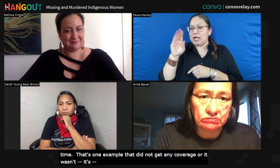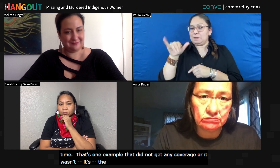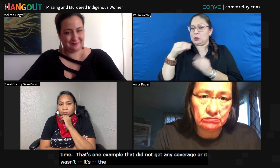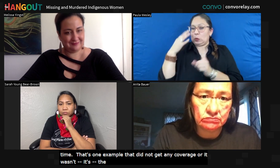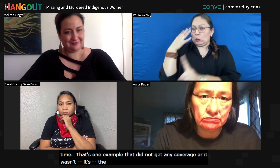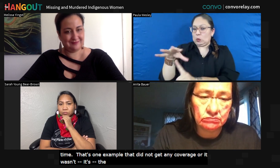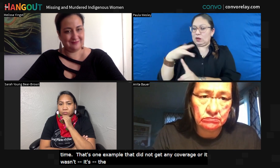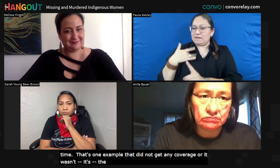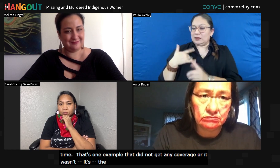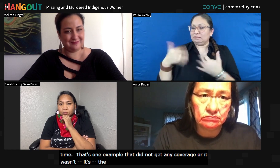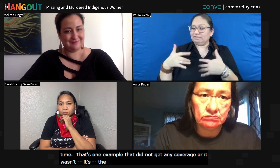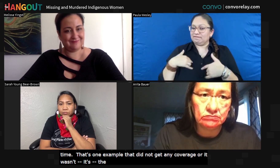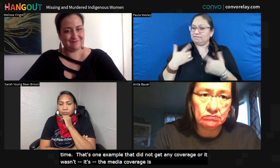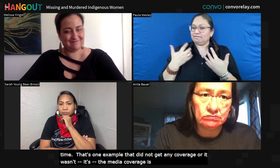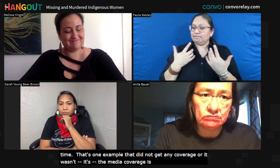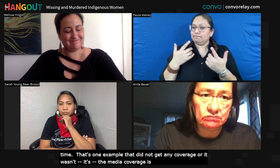what other, like Gabby.